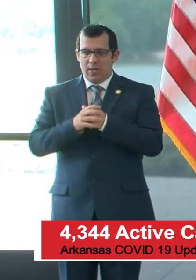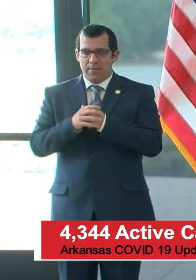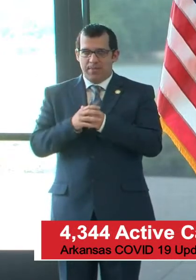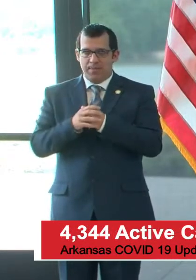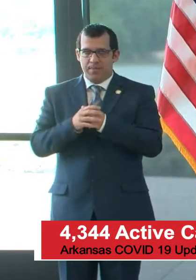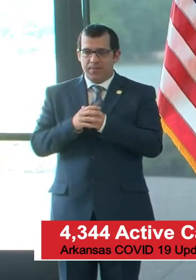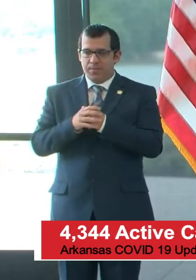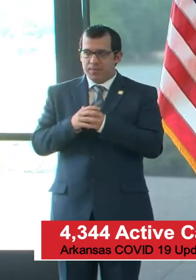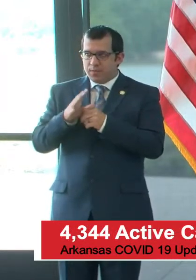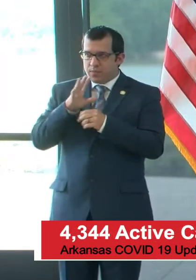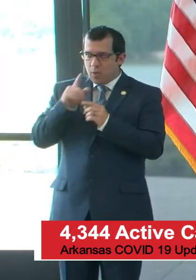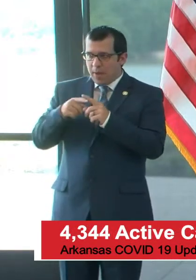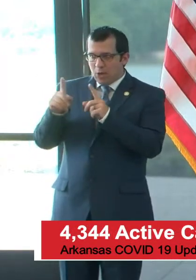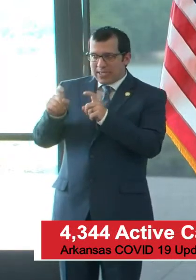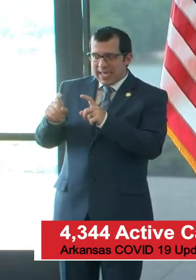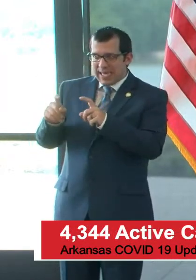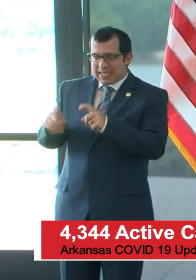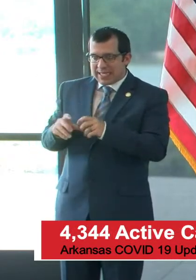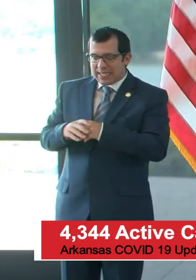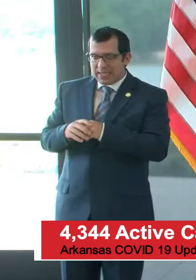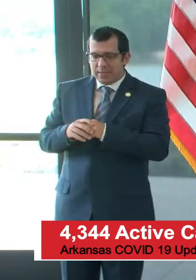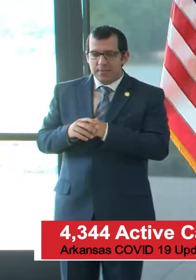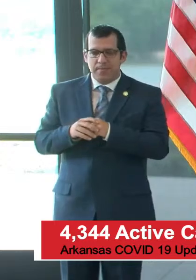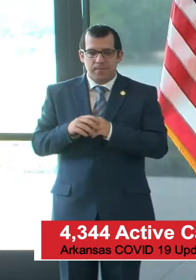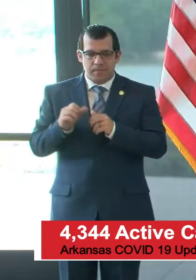In terms of the testing that's done,